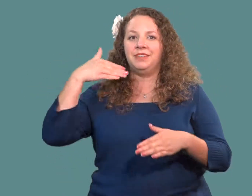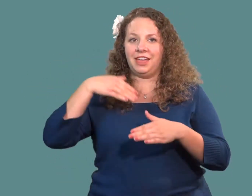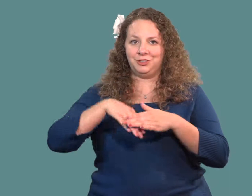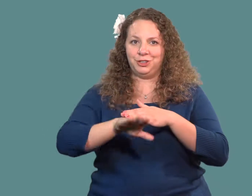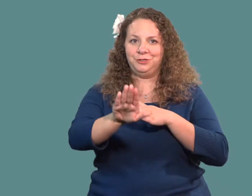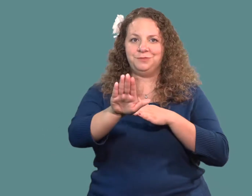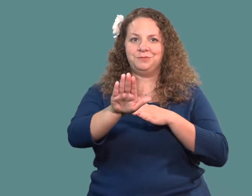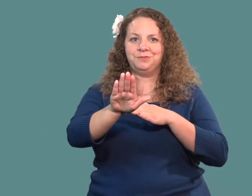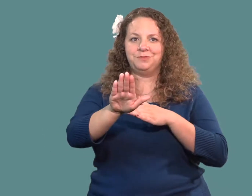Enter,